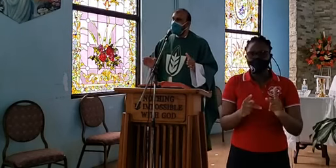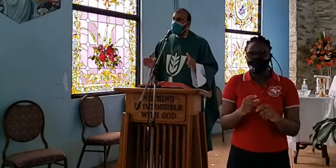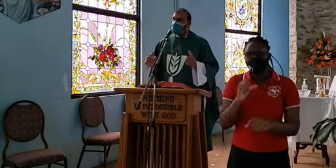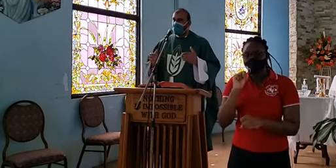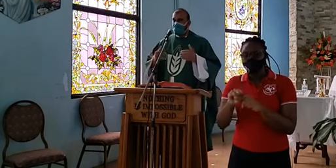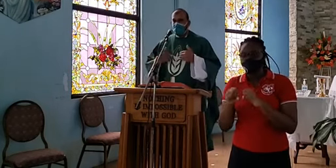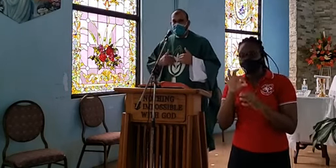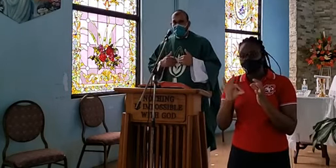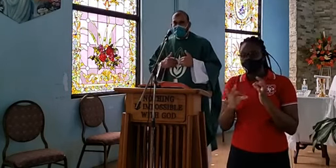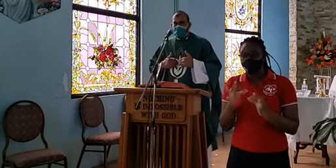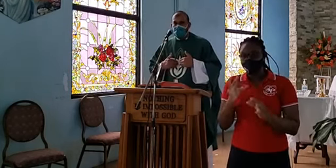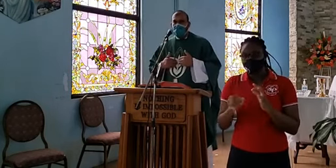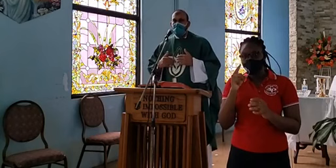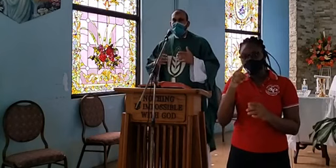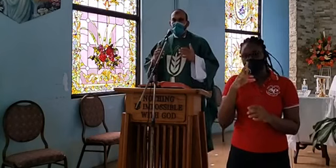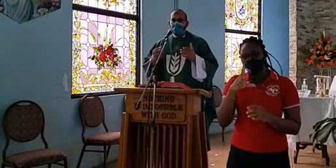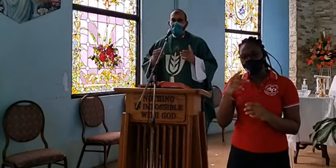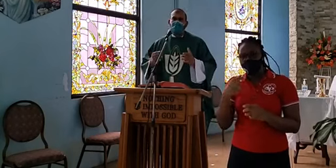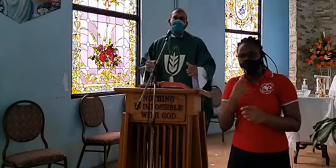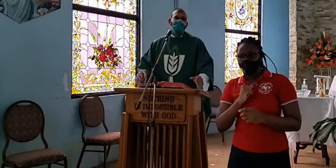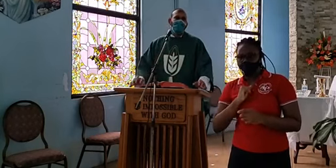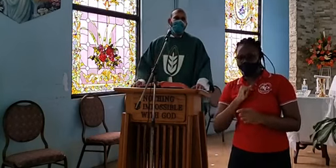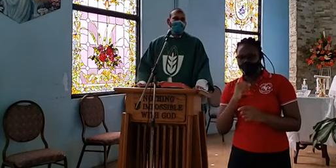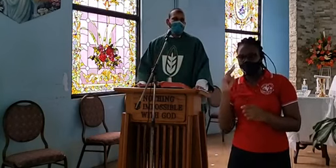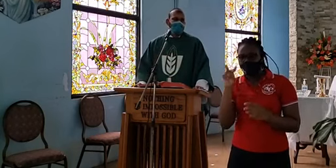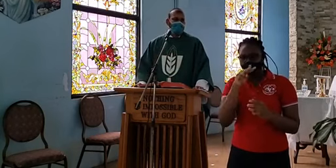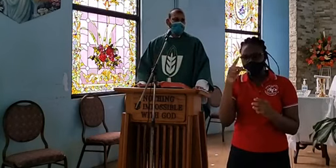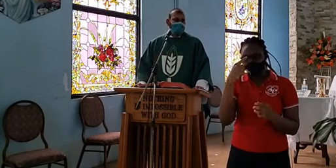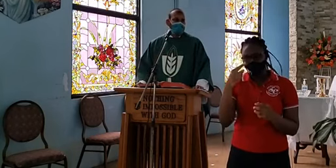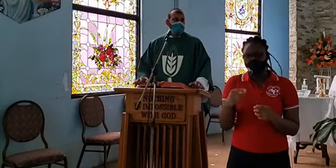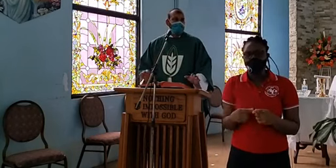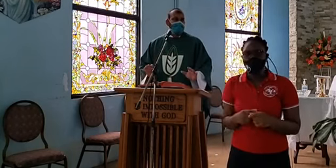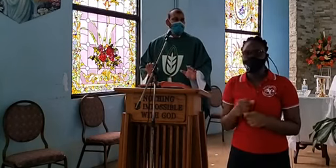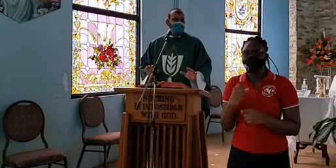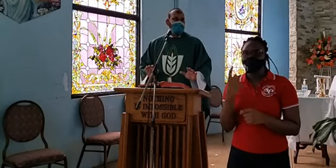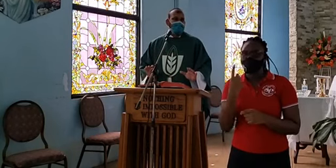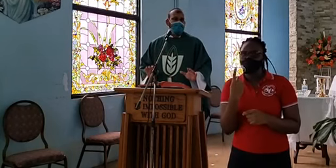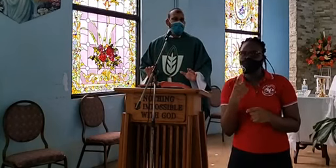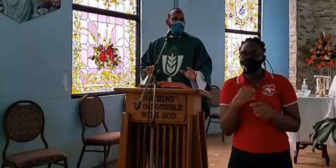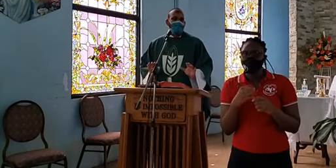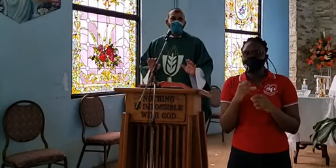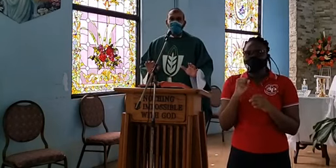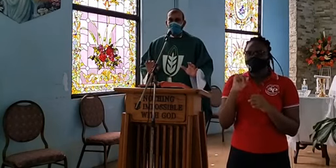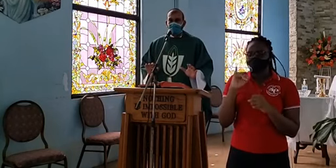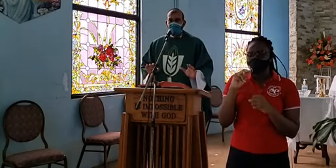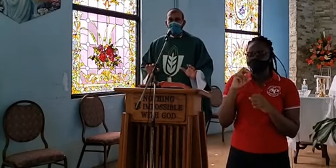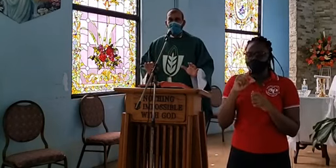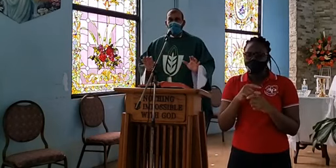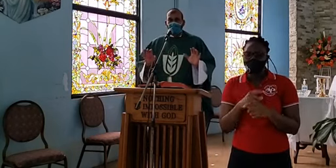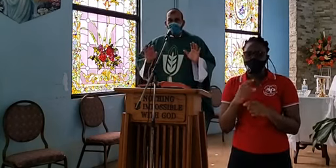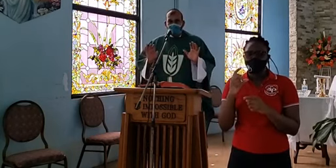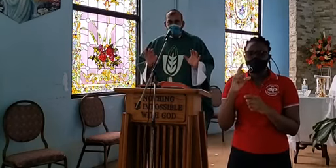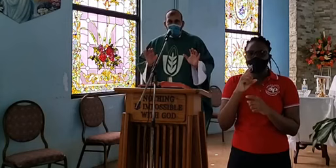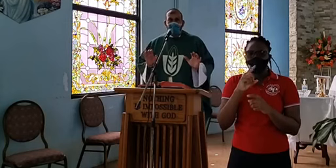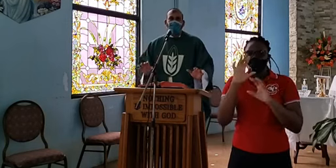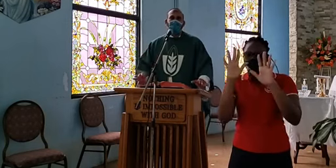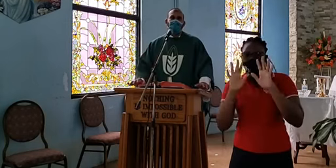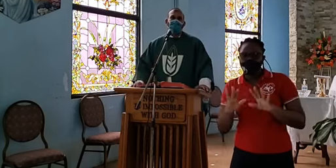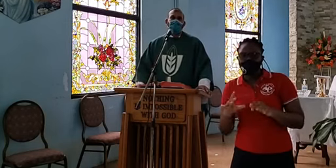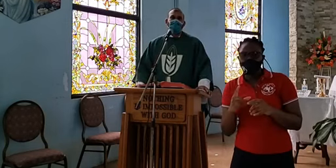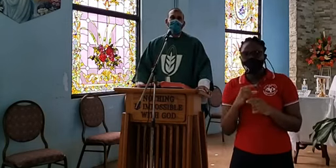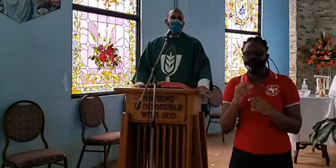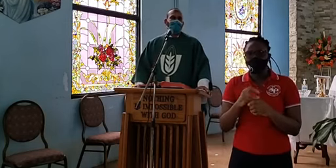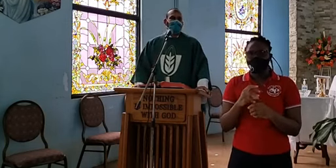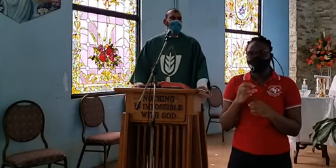if you or I are looking for a particular sign, wonder, or